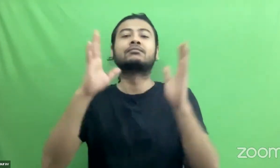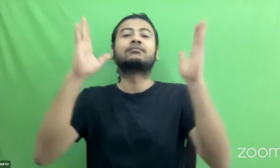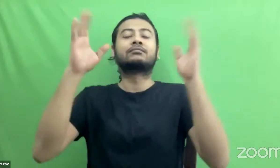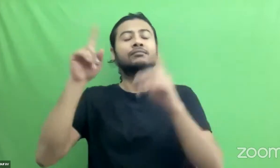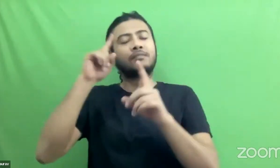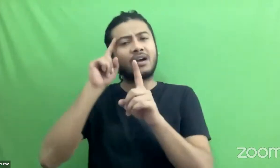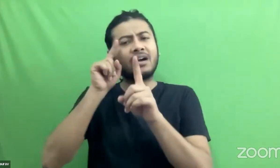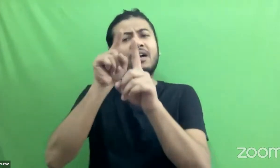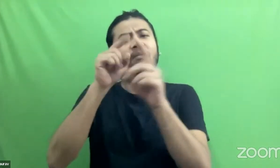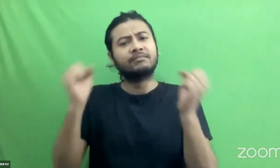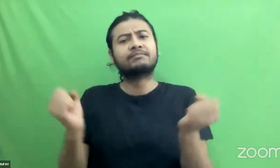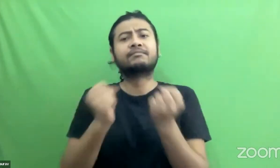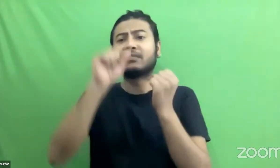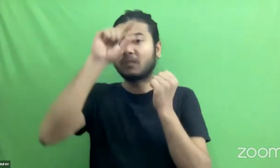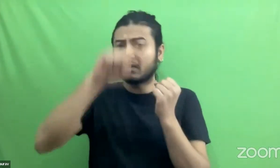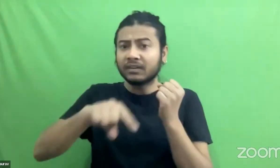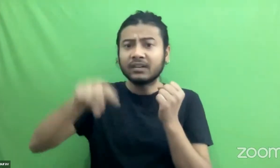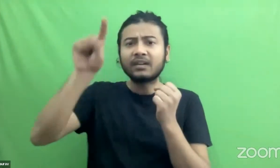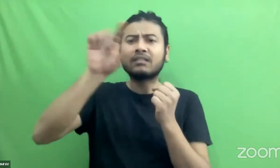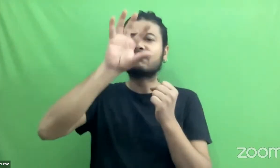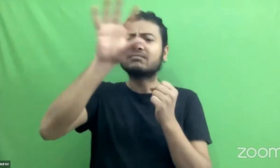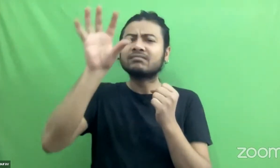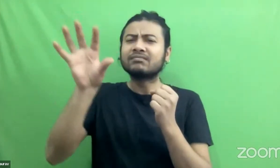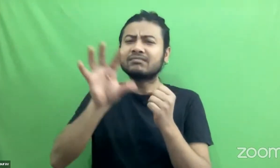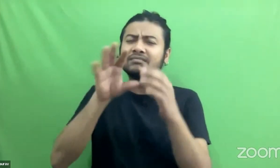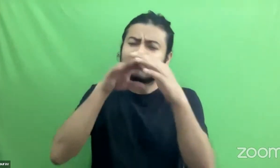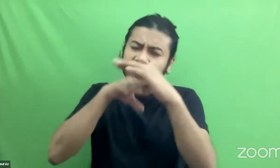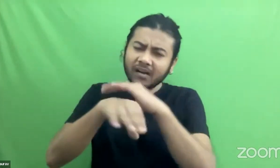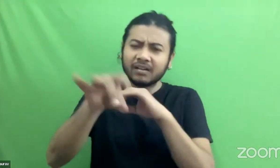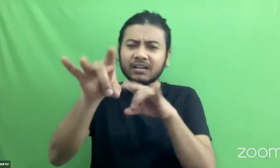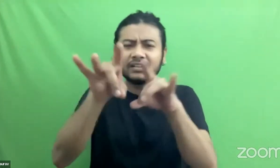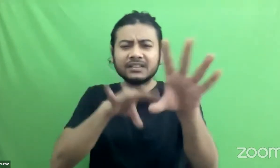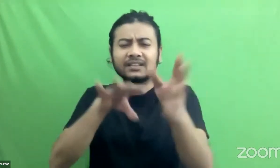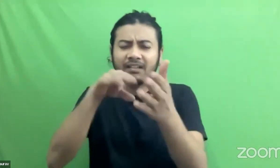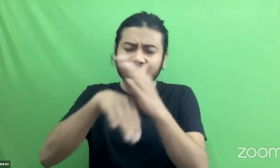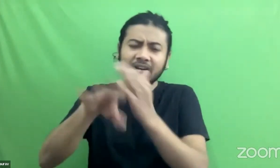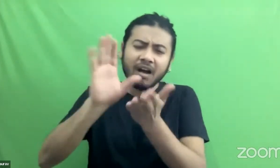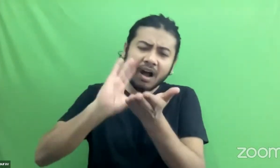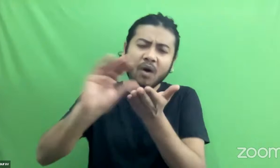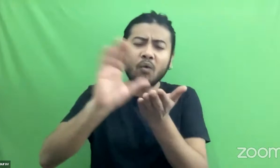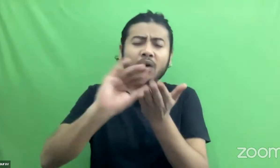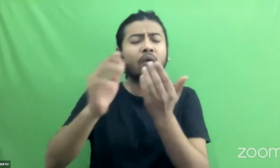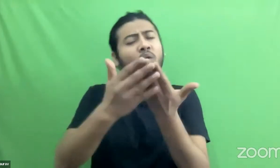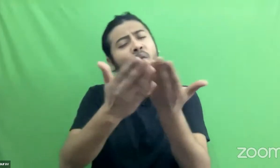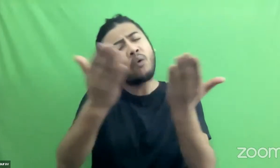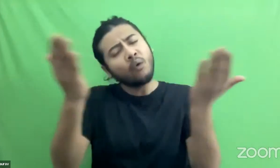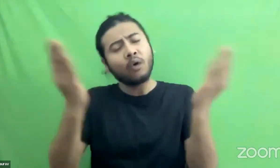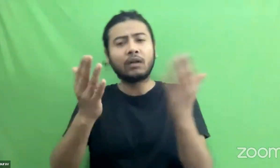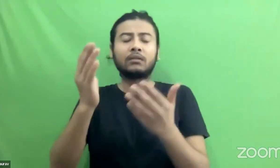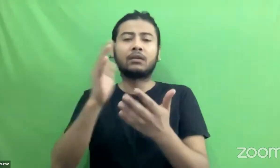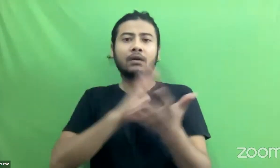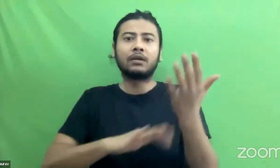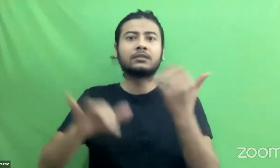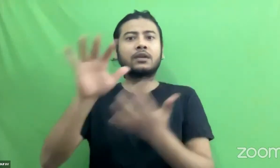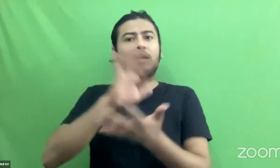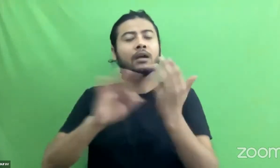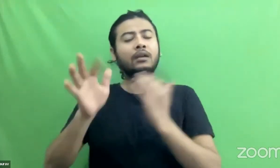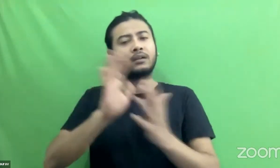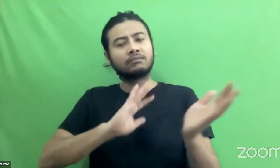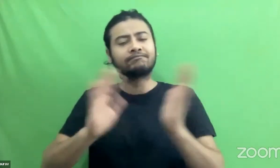become Krishna conscious. He also understood that Kali Yuga is a very difficult age, and the only way that we